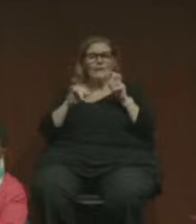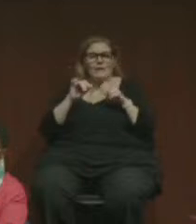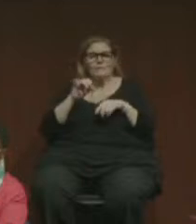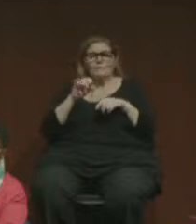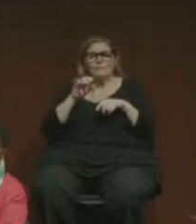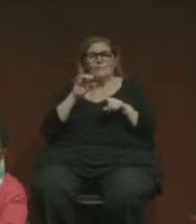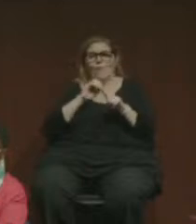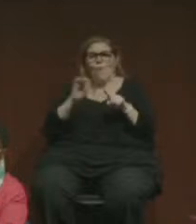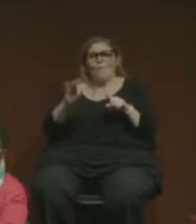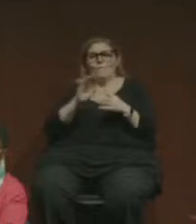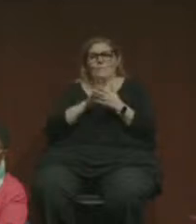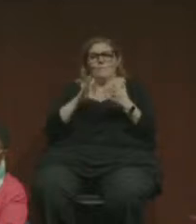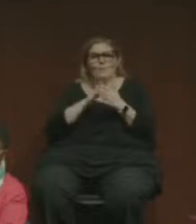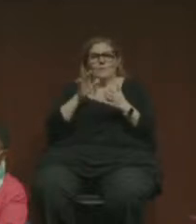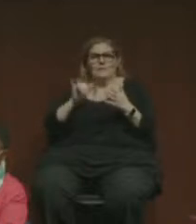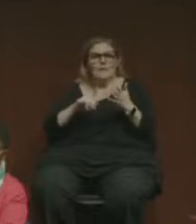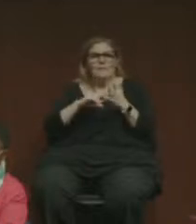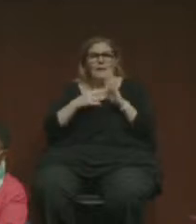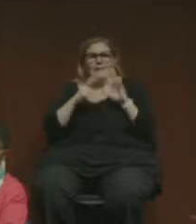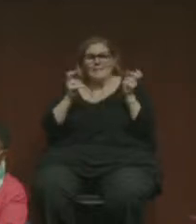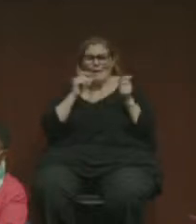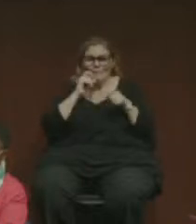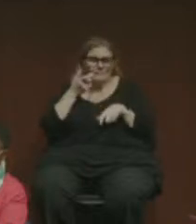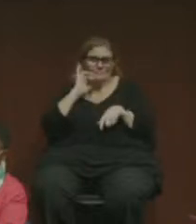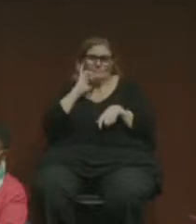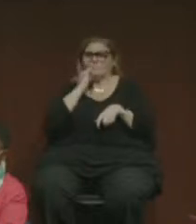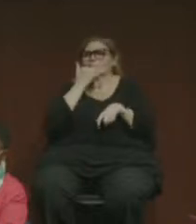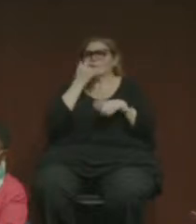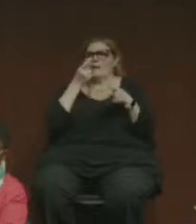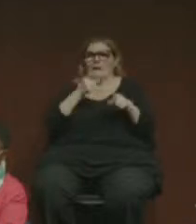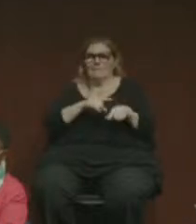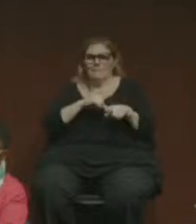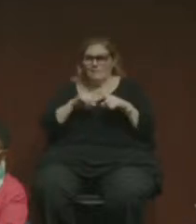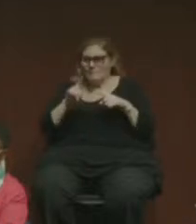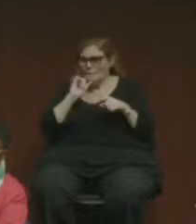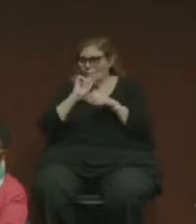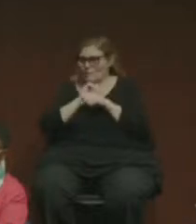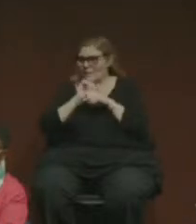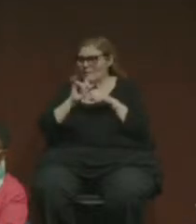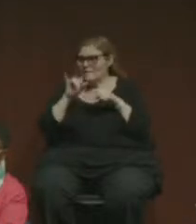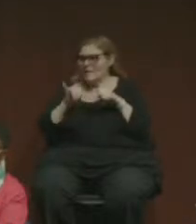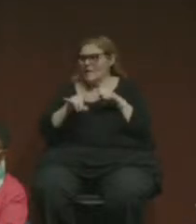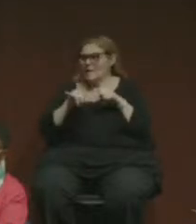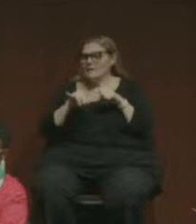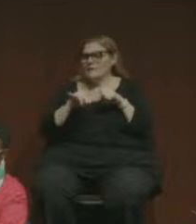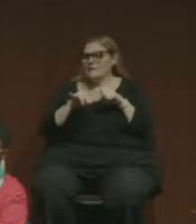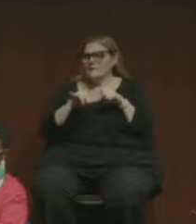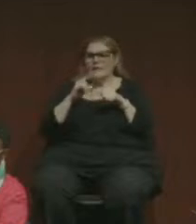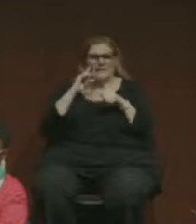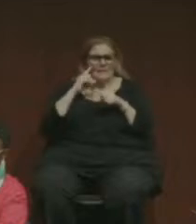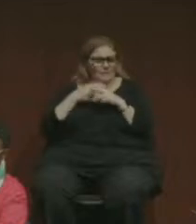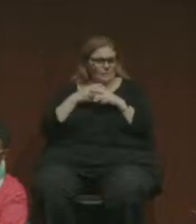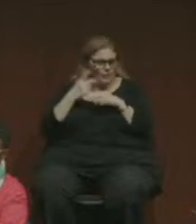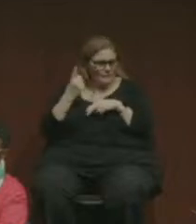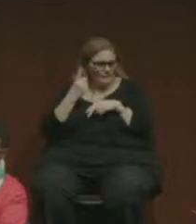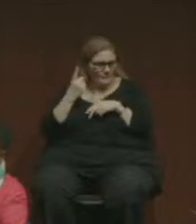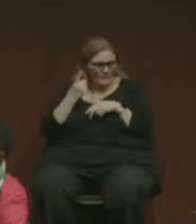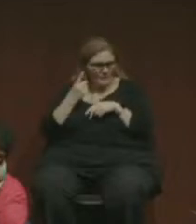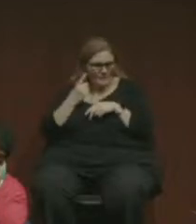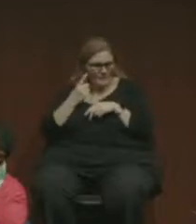books, that wasn't, you know, by accident. It was through, I forget the name, I think it's called something